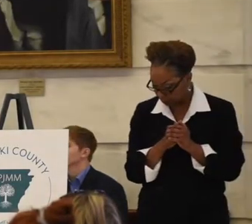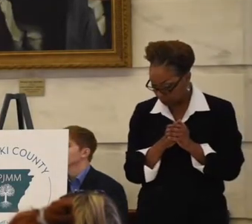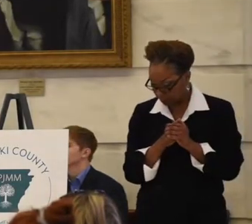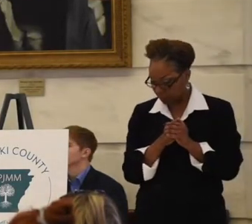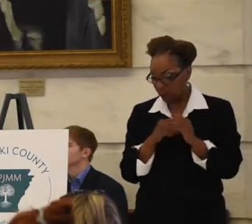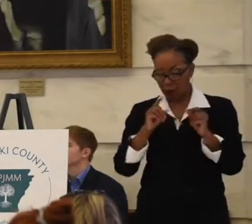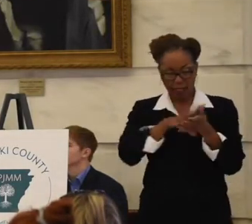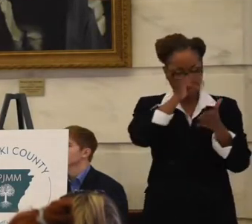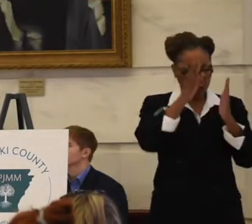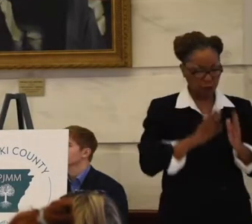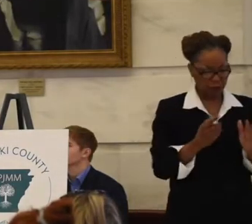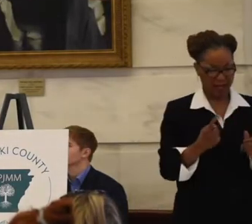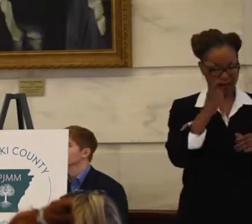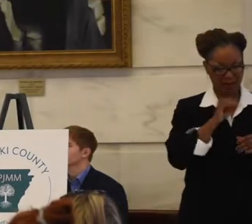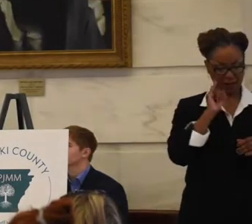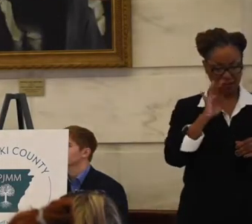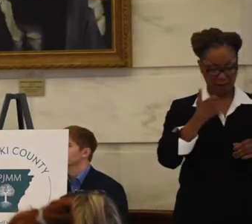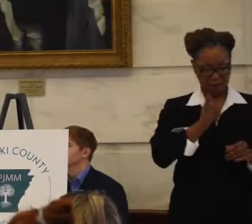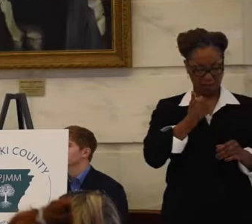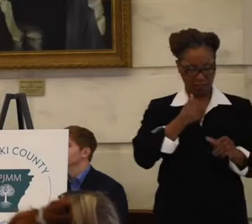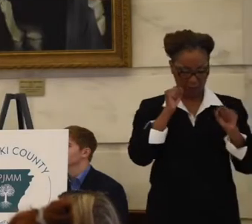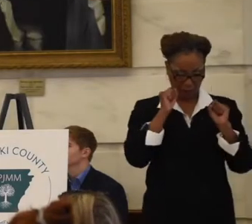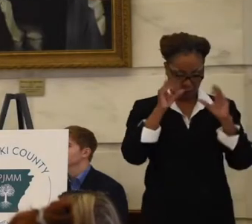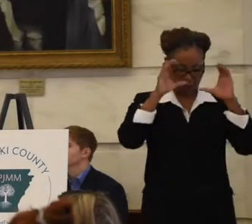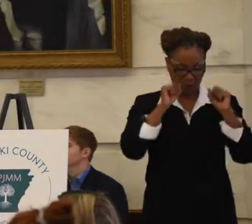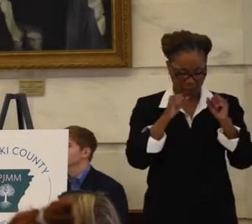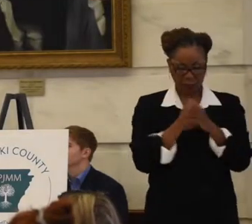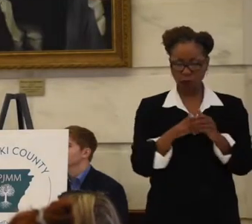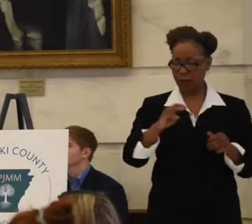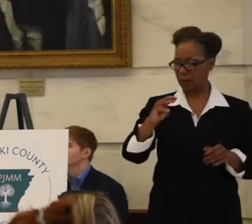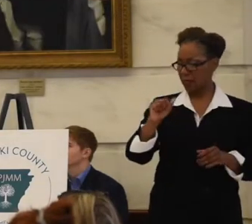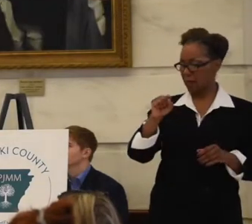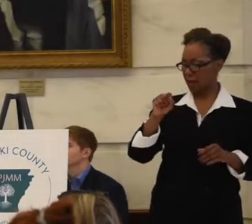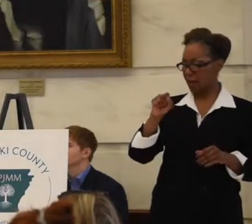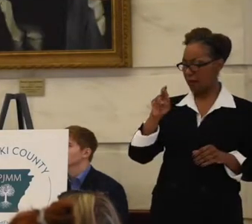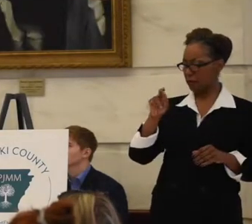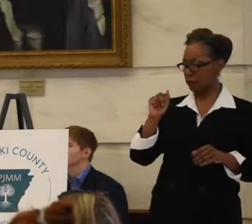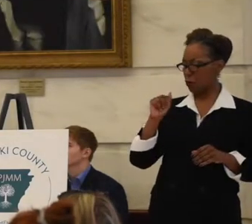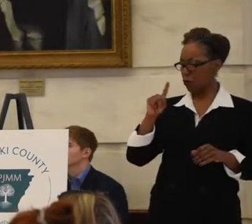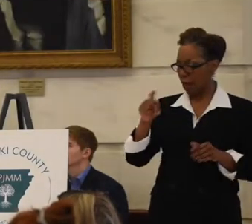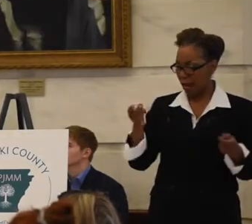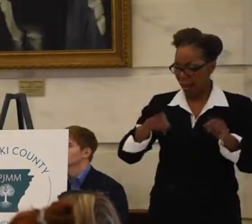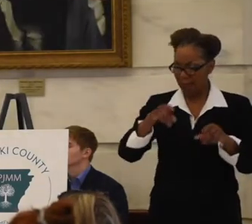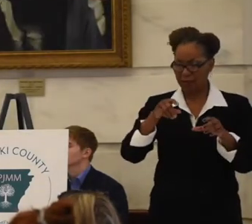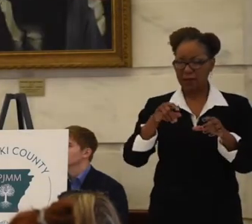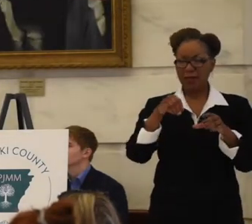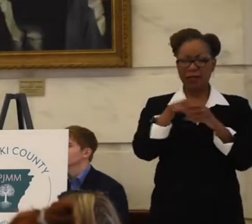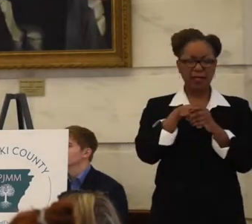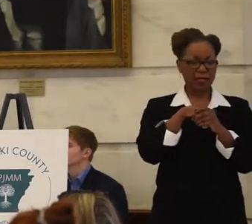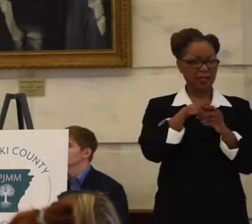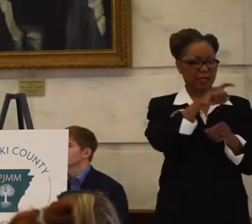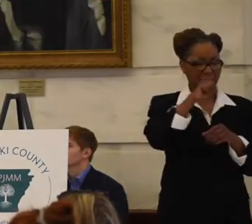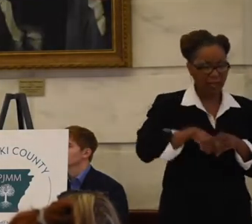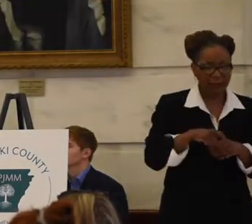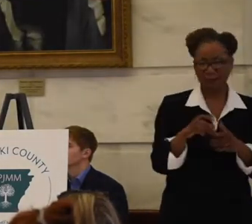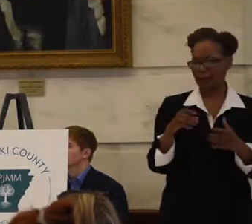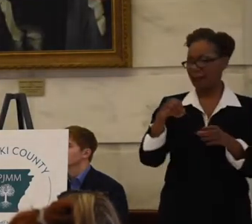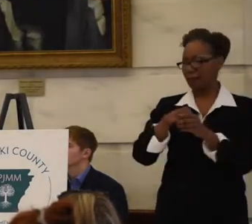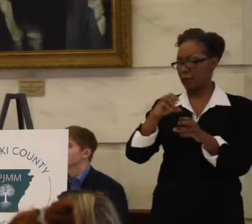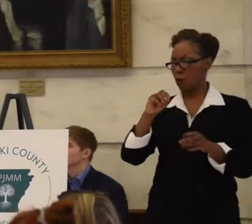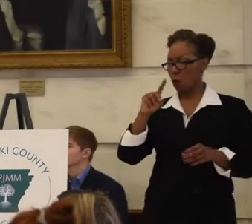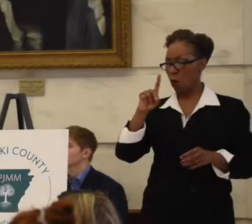Students often ask if I'm surprised when mass graves are found in Texas and when mass graves are found in Oklahoma.